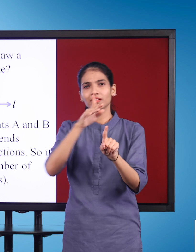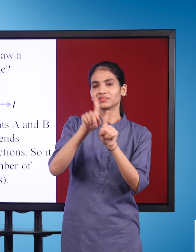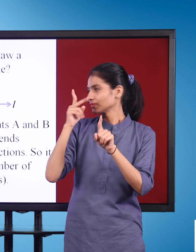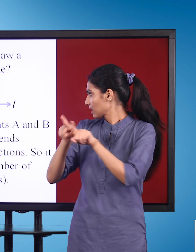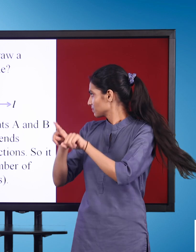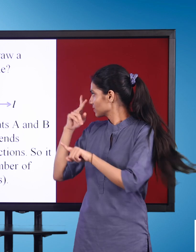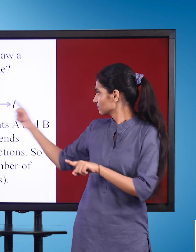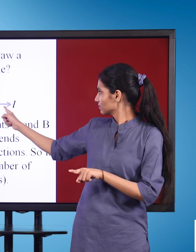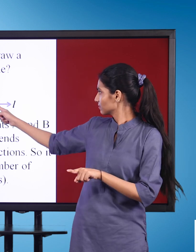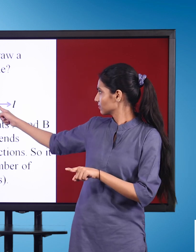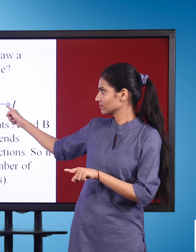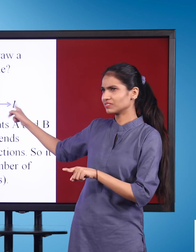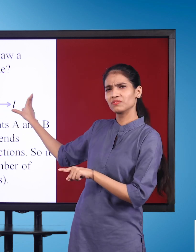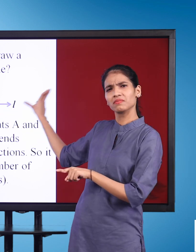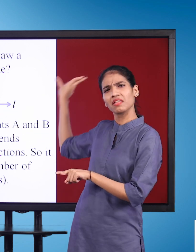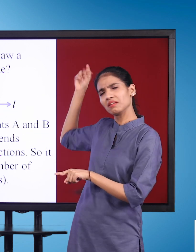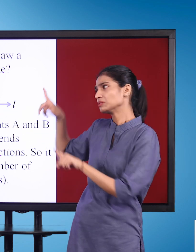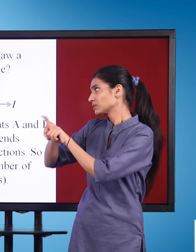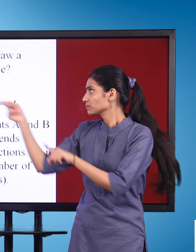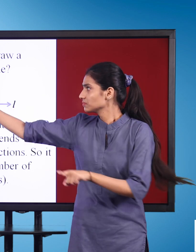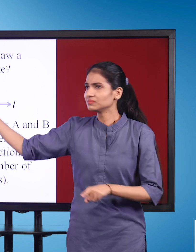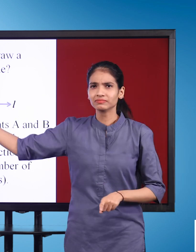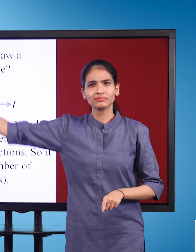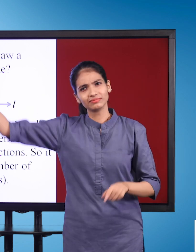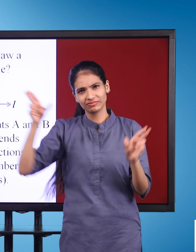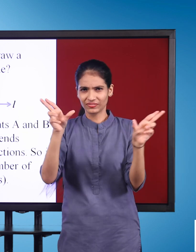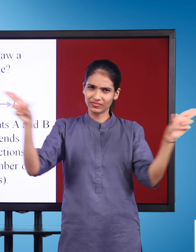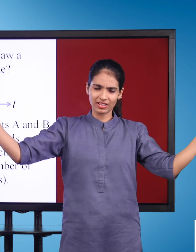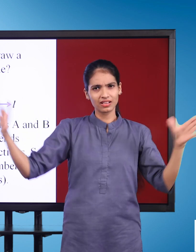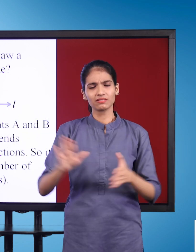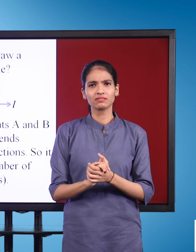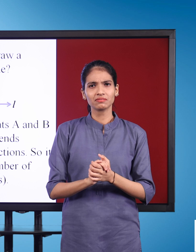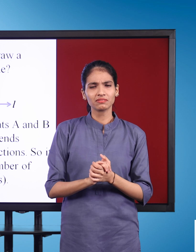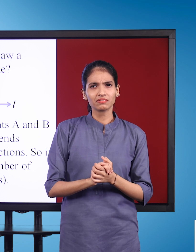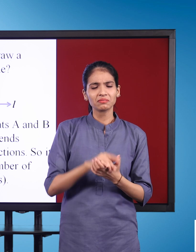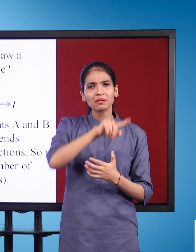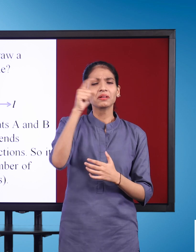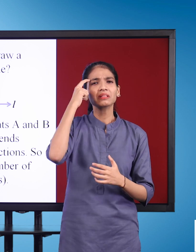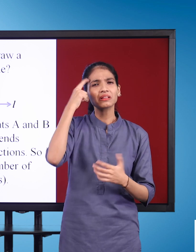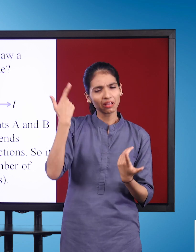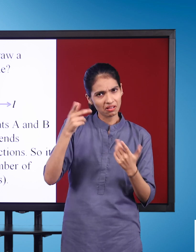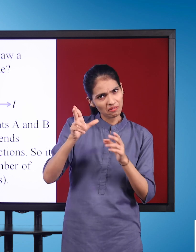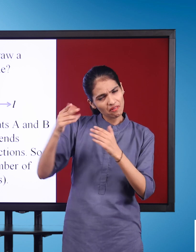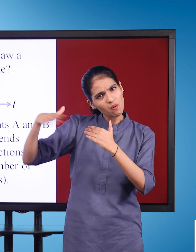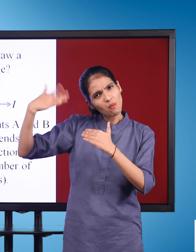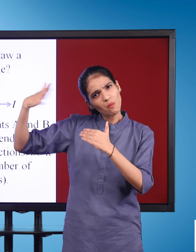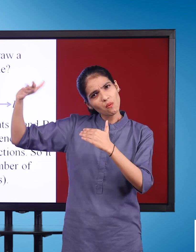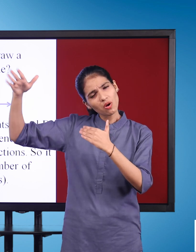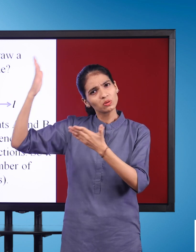2 points A and B is written as AB with an overhead extended arrow